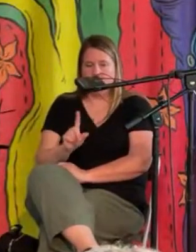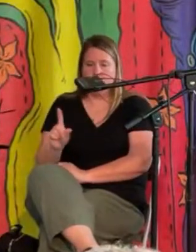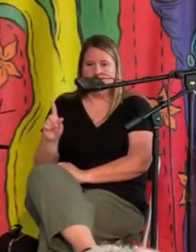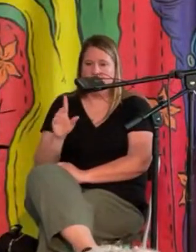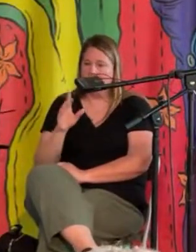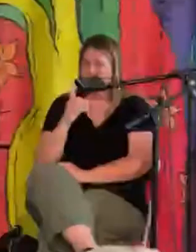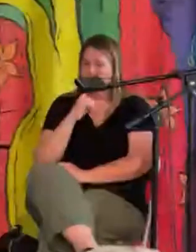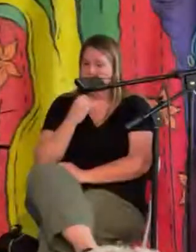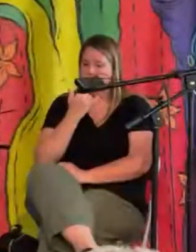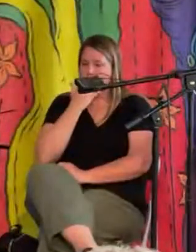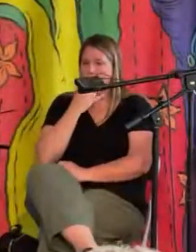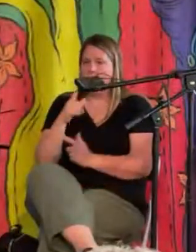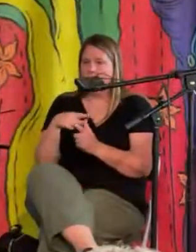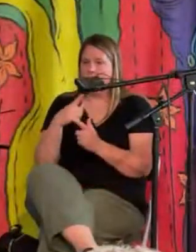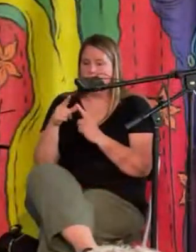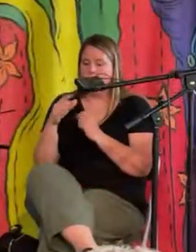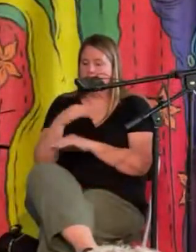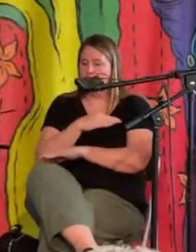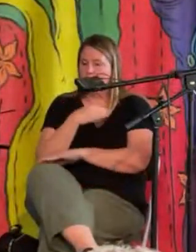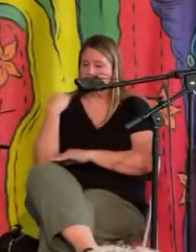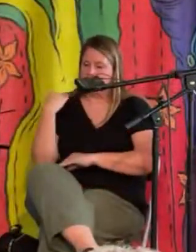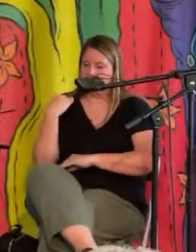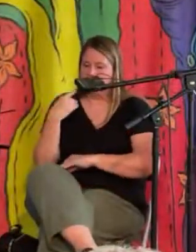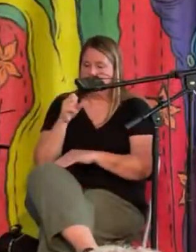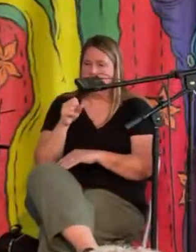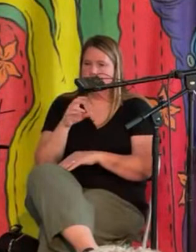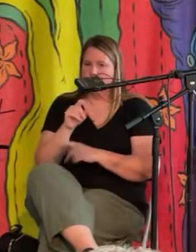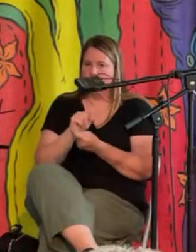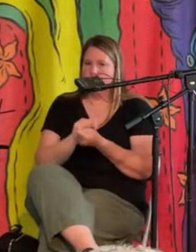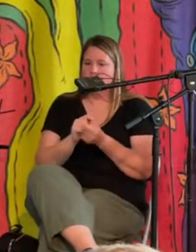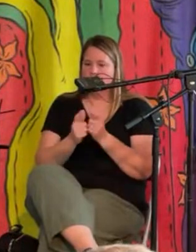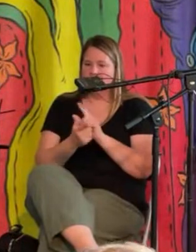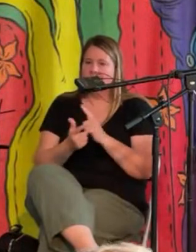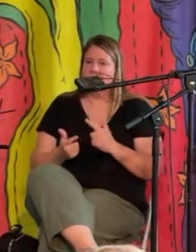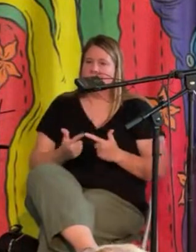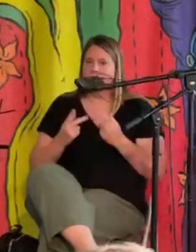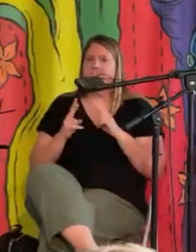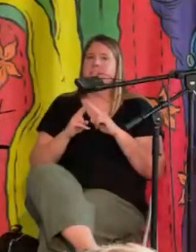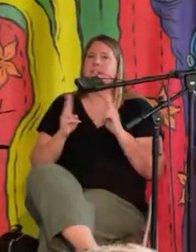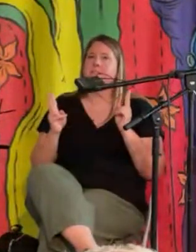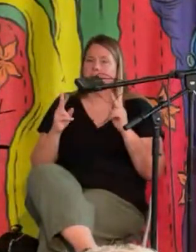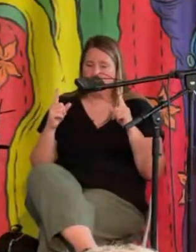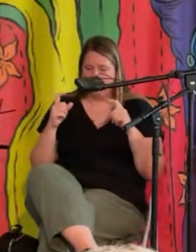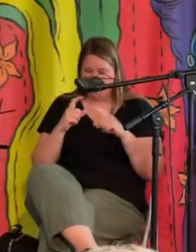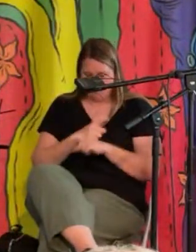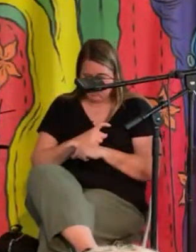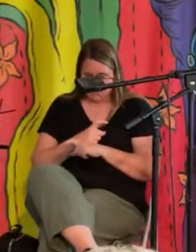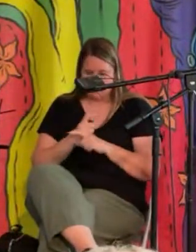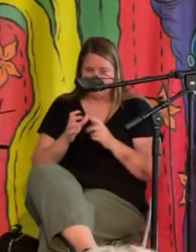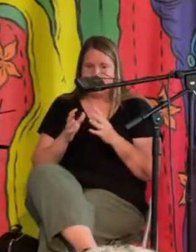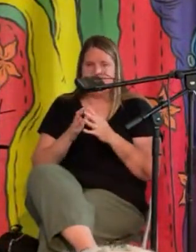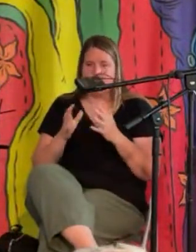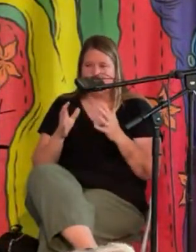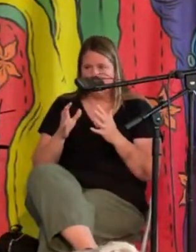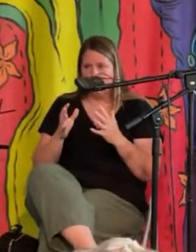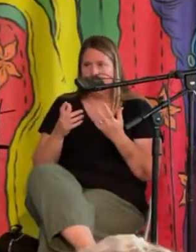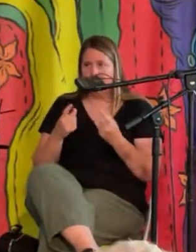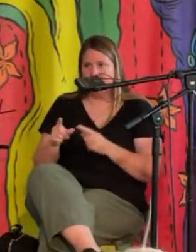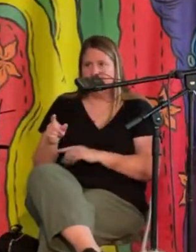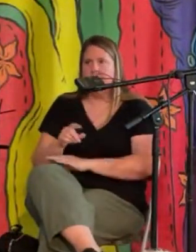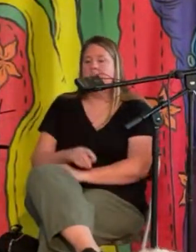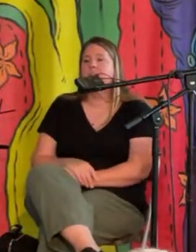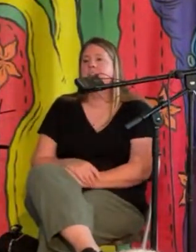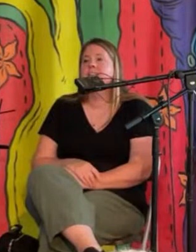head chopped off. Yeah. So translator's life is very complicated. There's a a lot at stake. Hi,